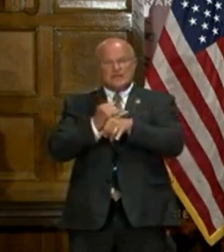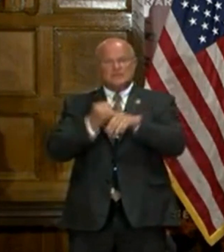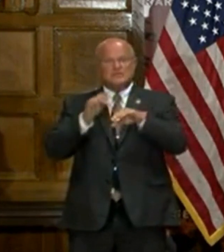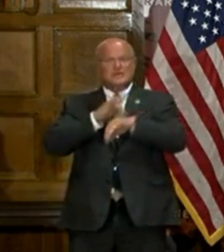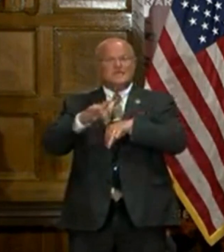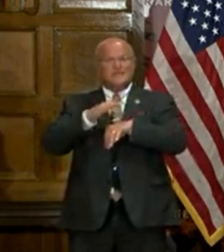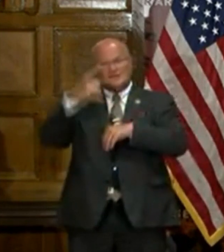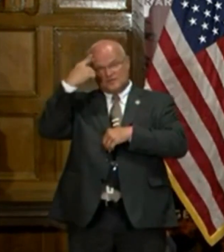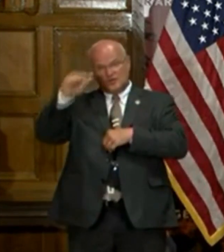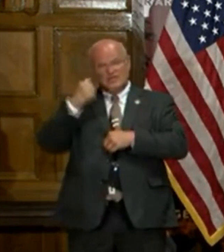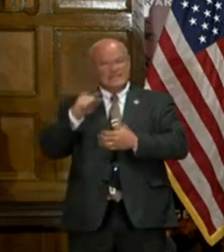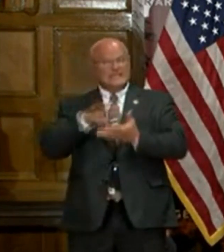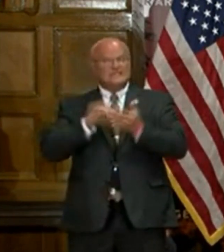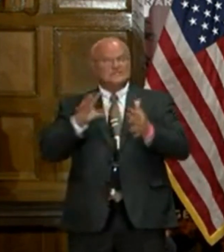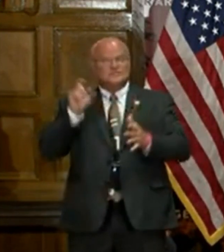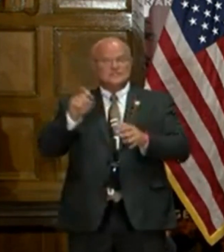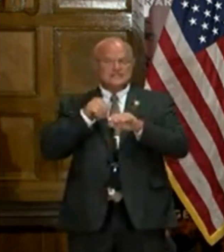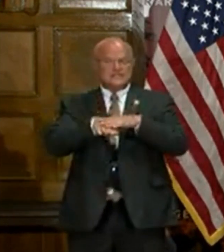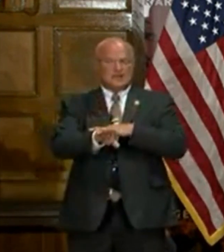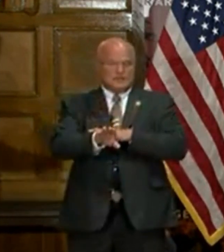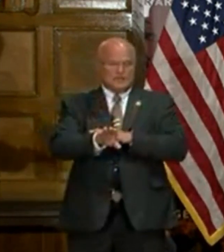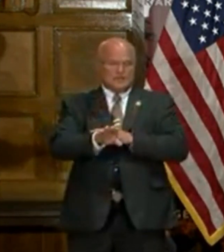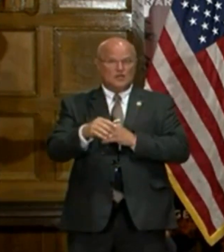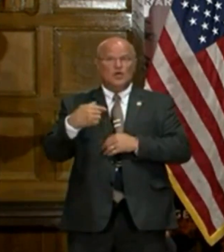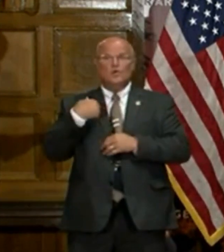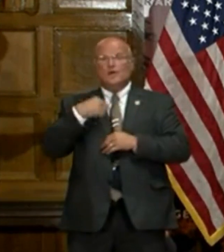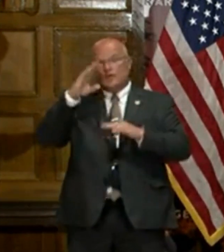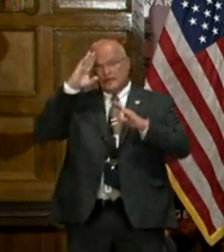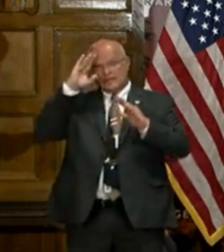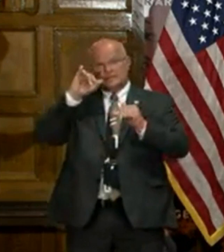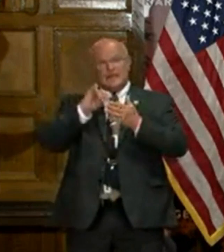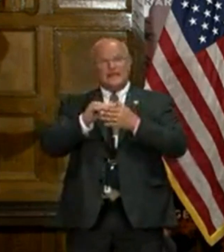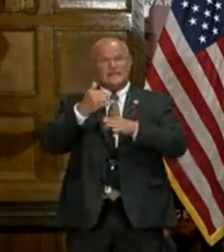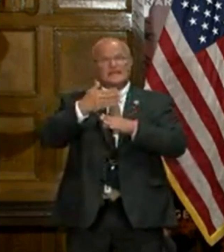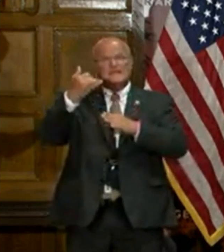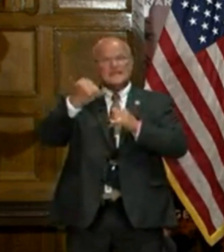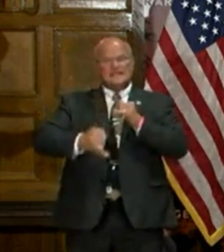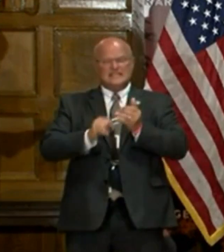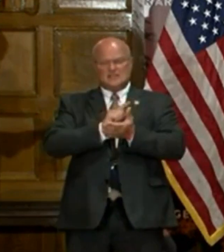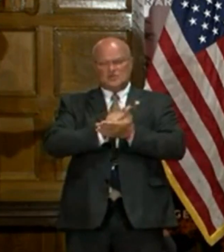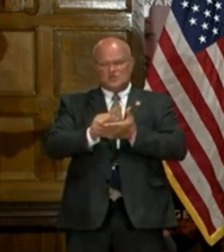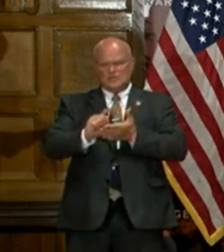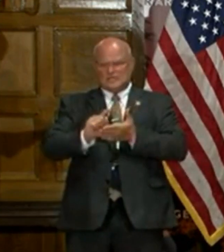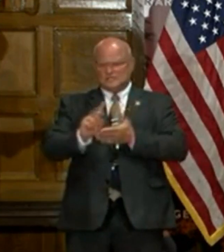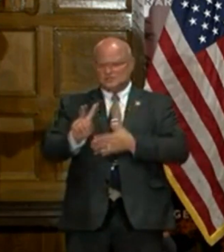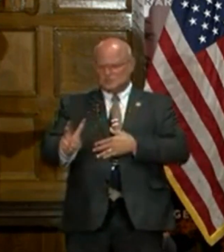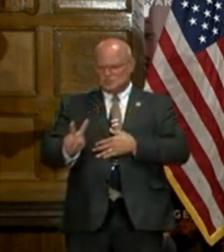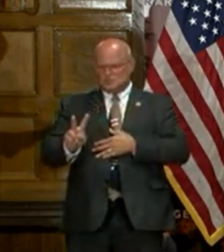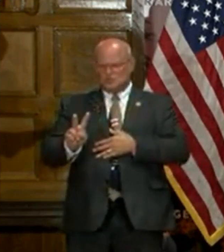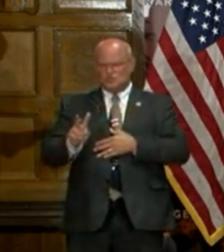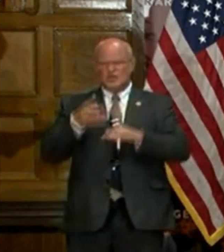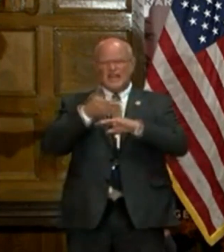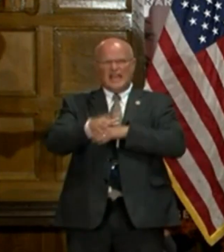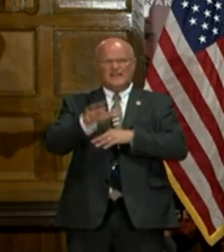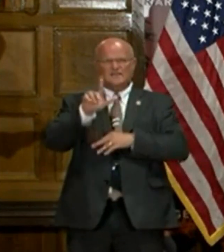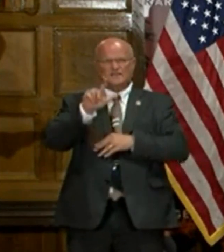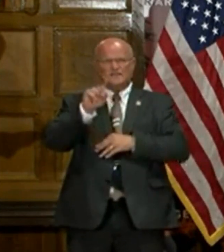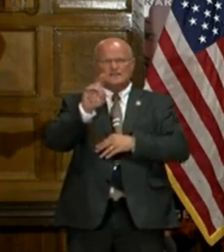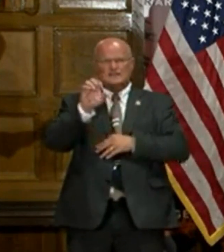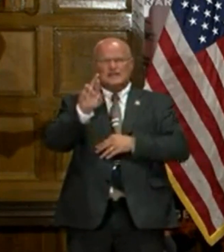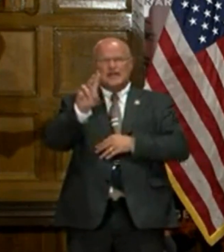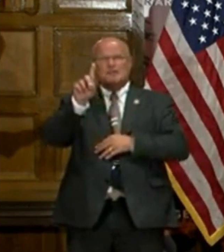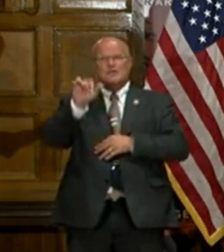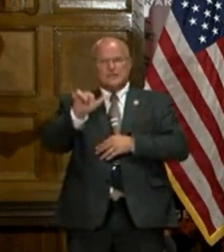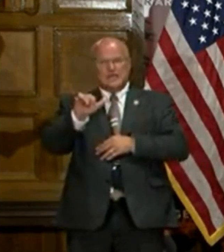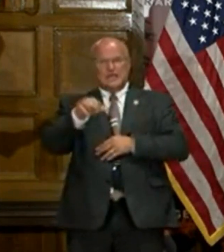be available for any students that needed to be there. We would expect that at the end of week 2, which would be after Labor Day,